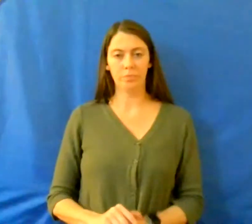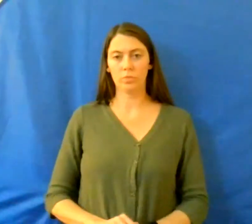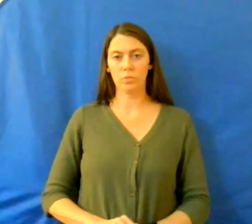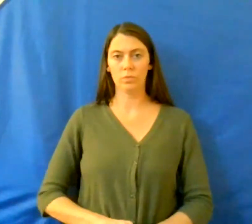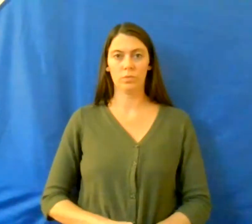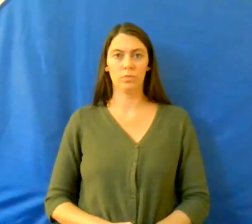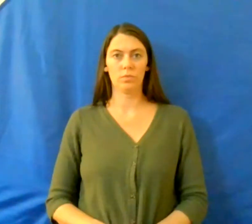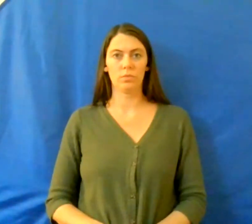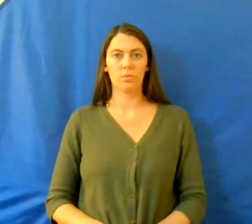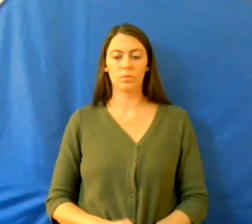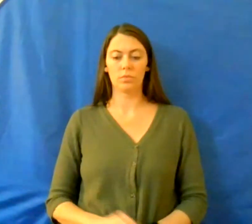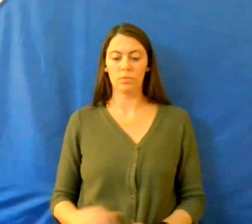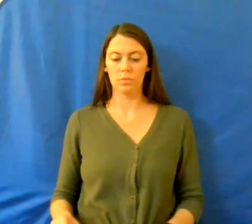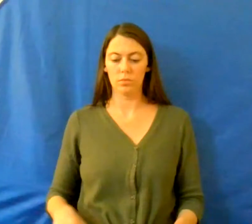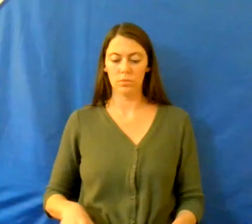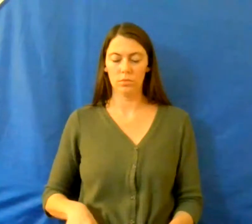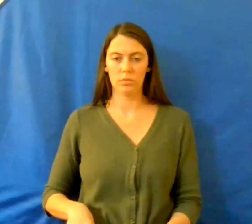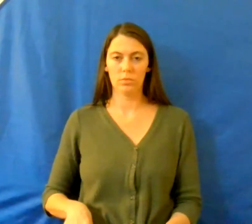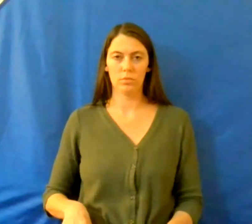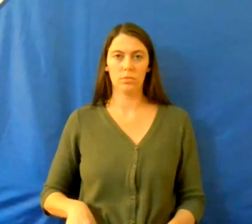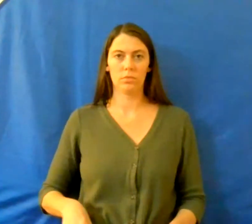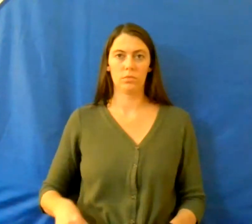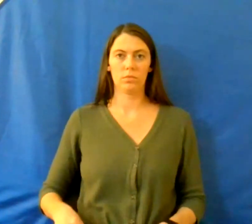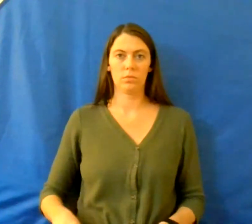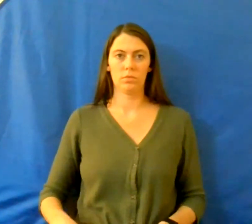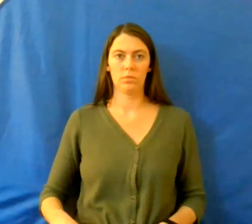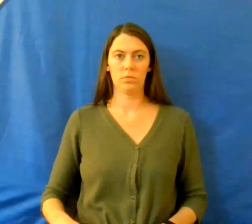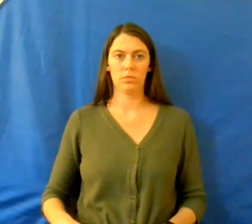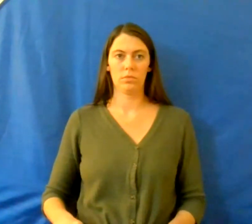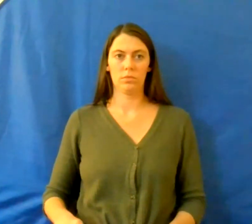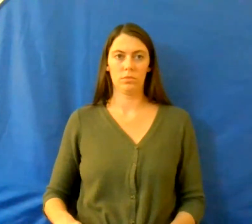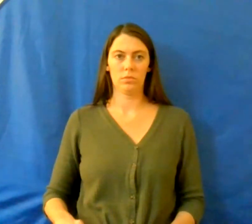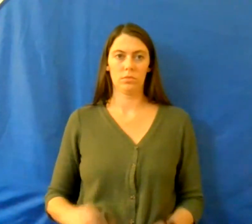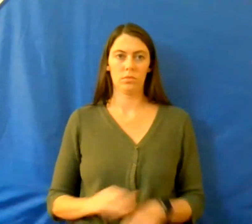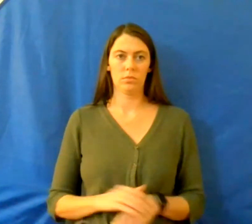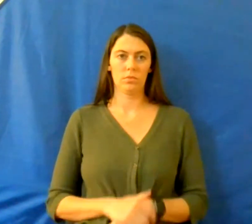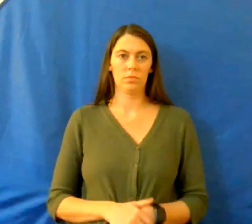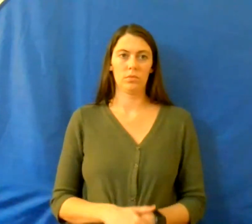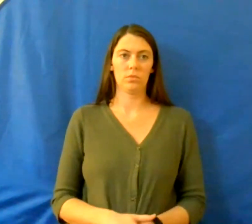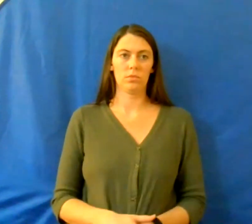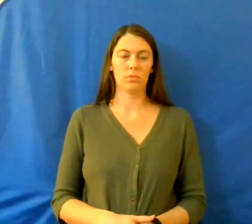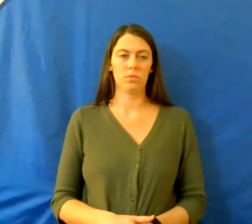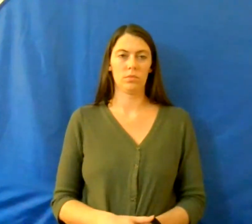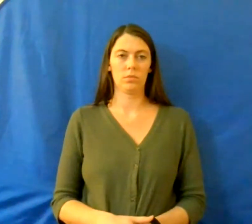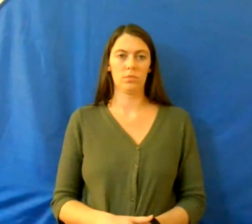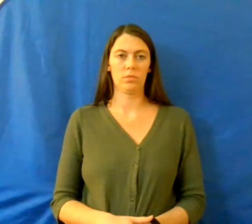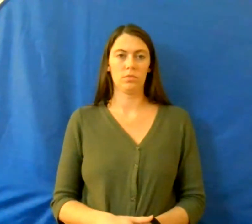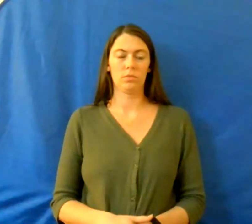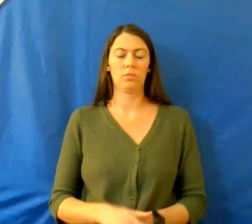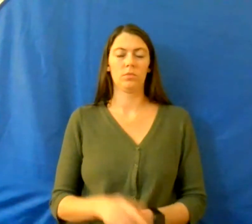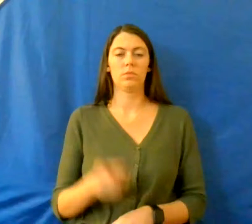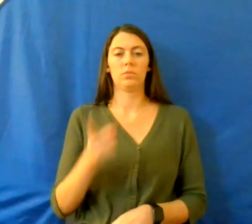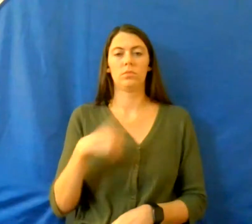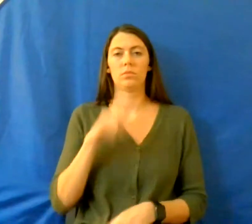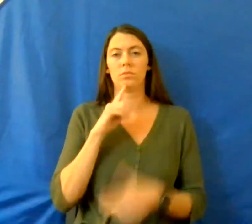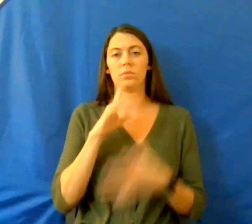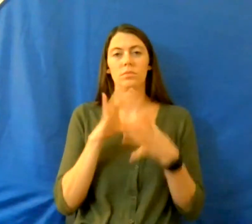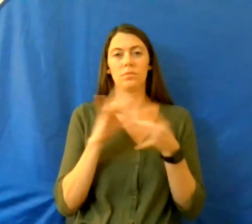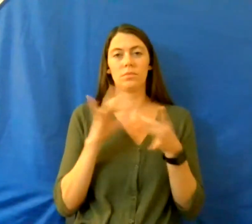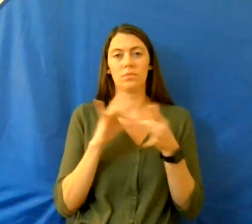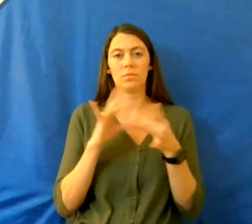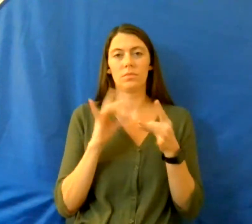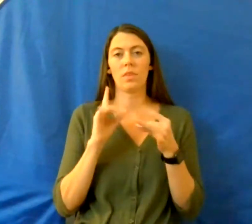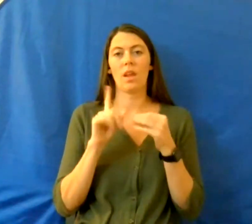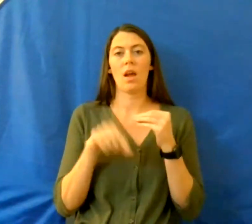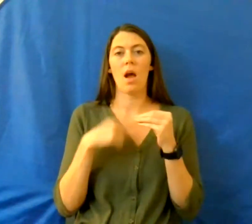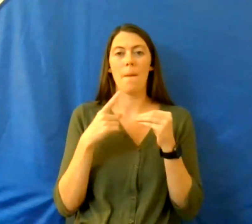school communities that think they're getting closed, they're going to show up. And all the people